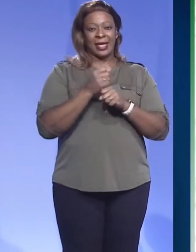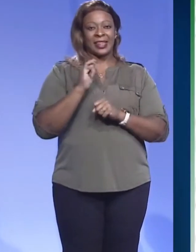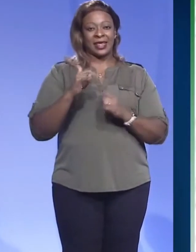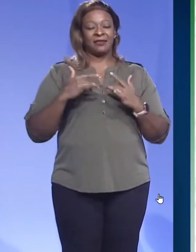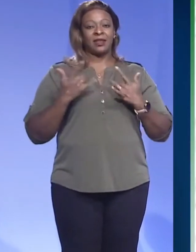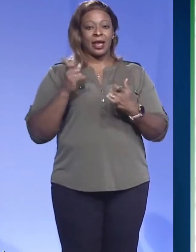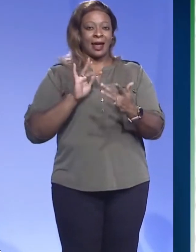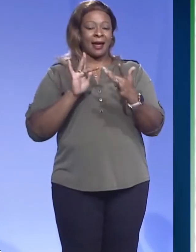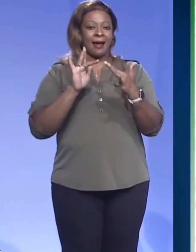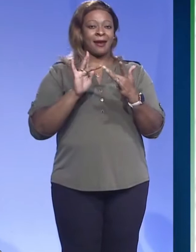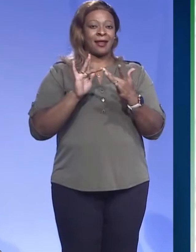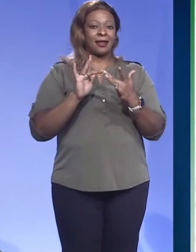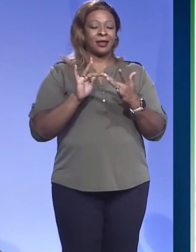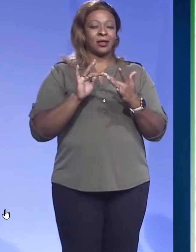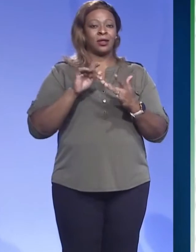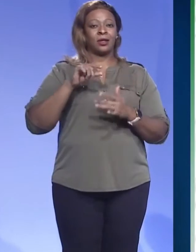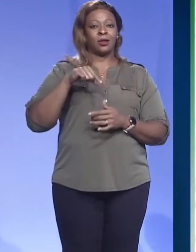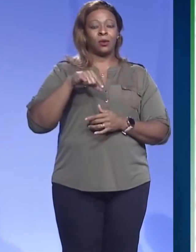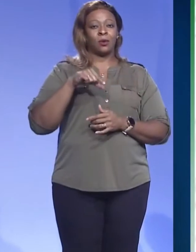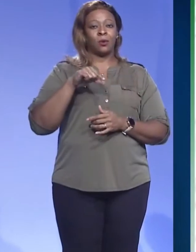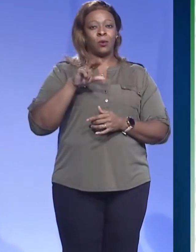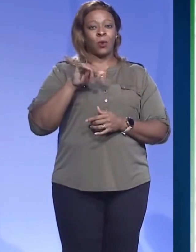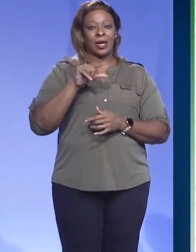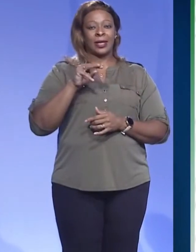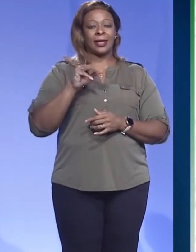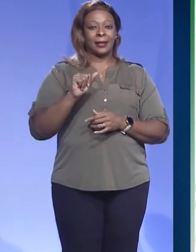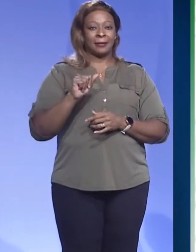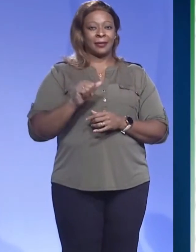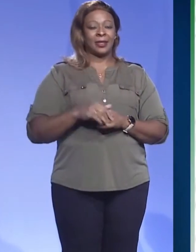need to contact Joaquin Espada,